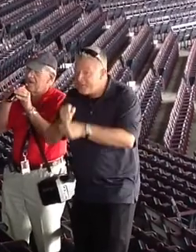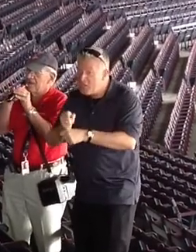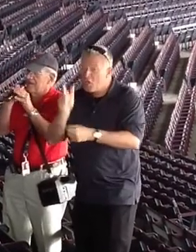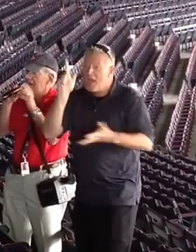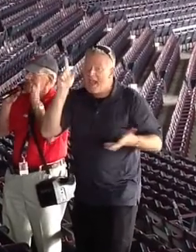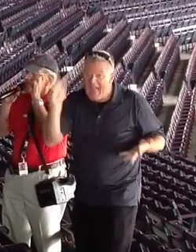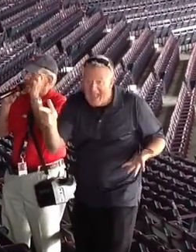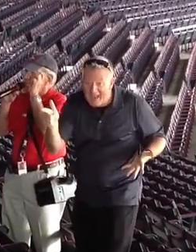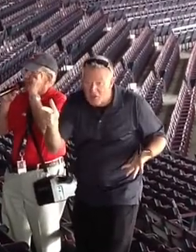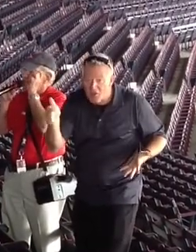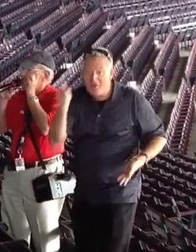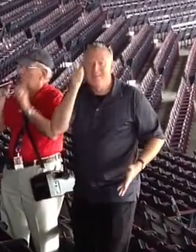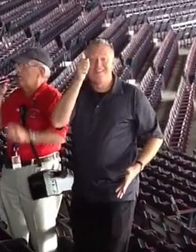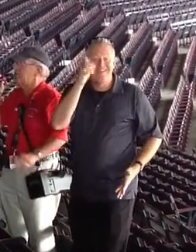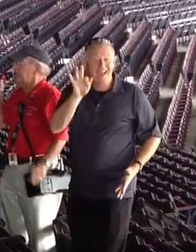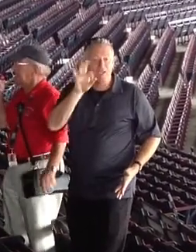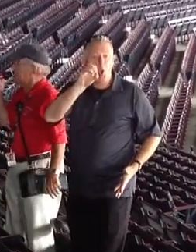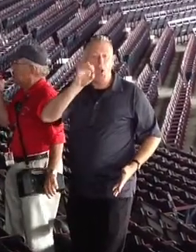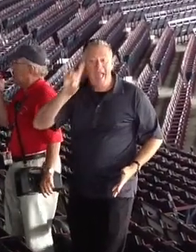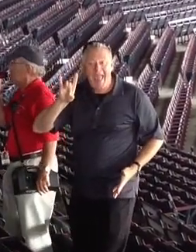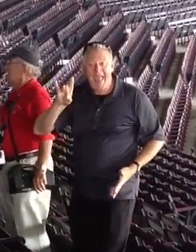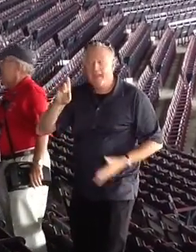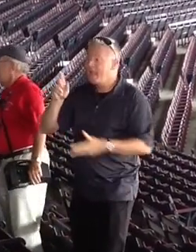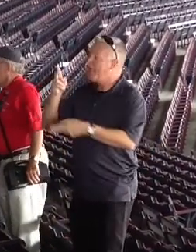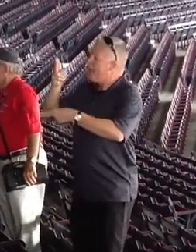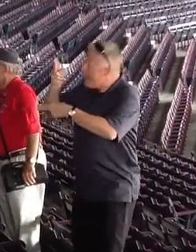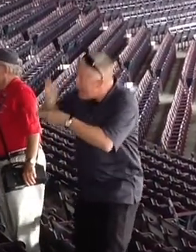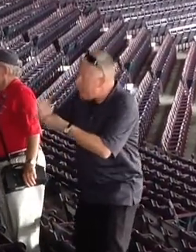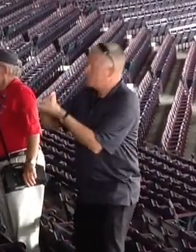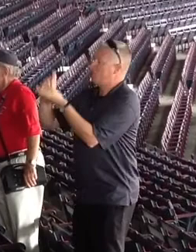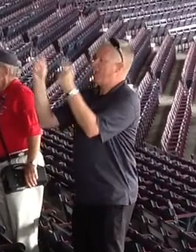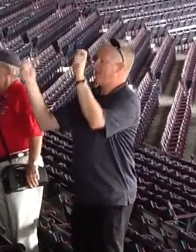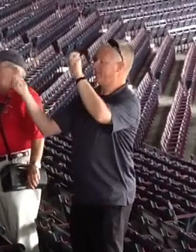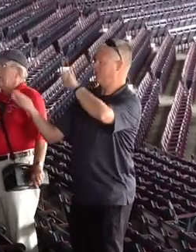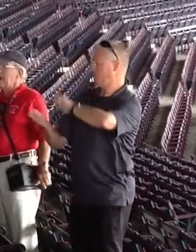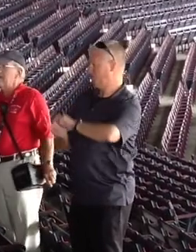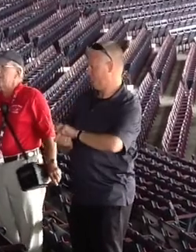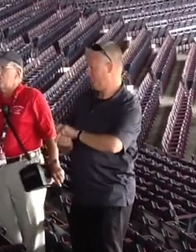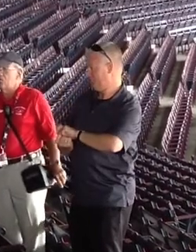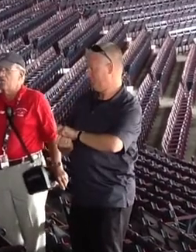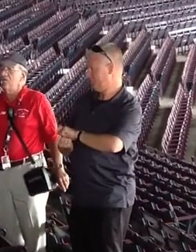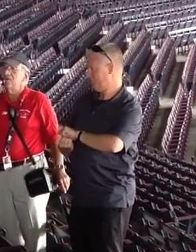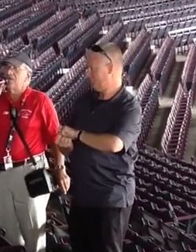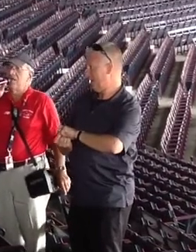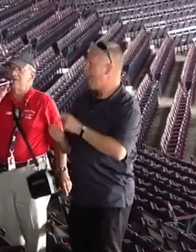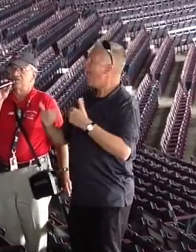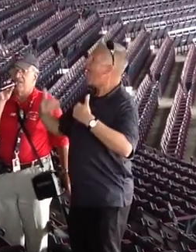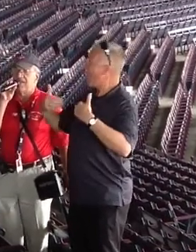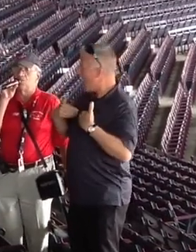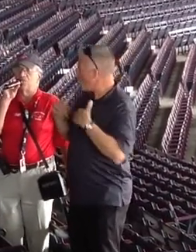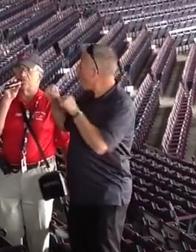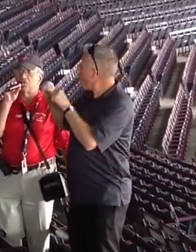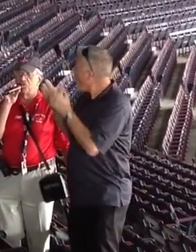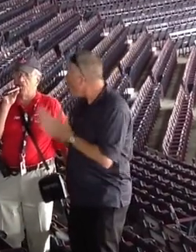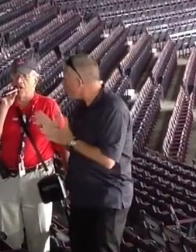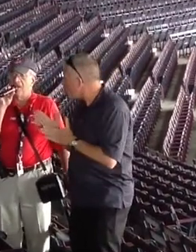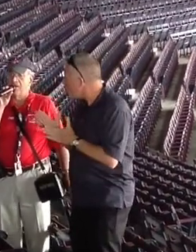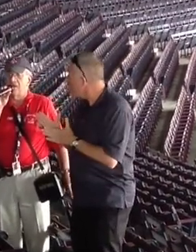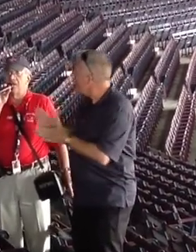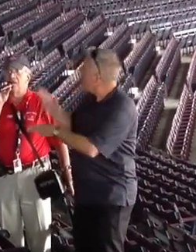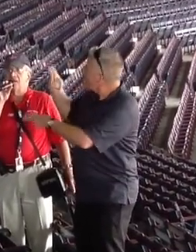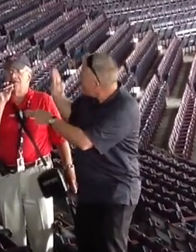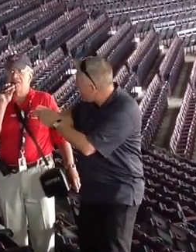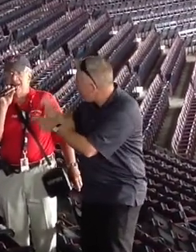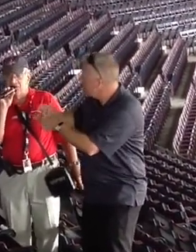later, in 1908, we changed our name. We had an owner, and his name was